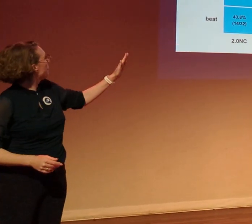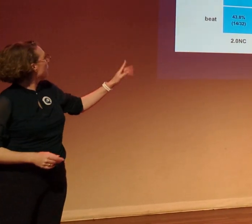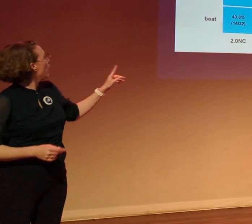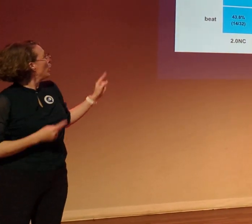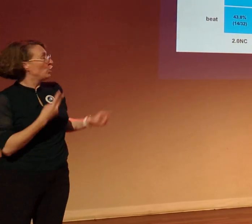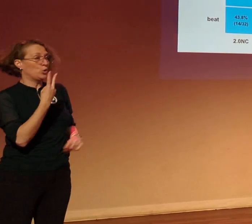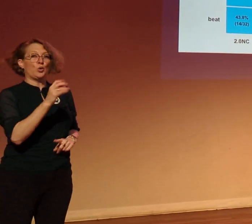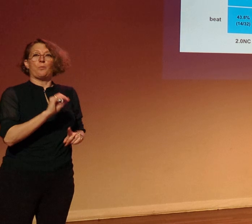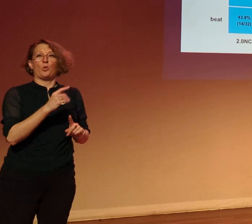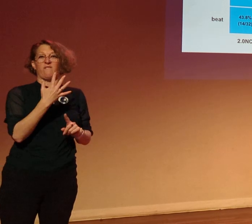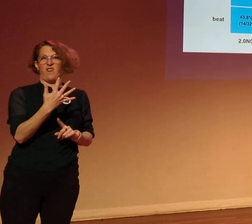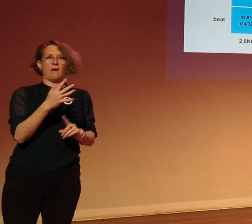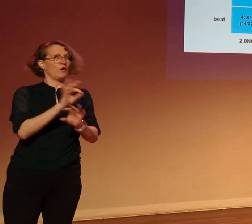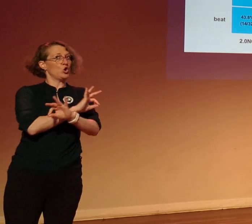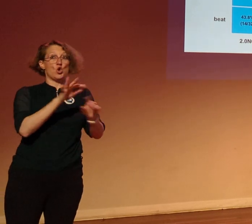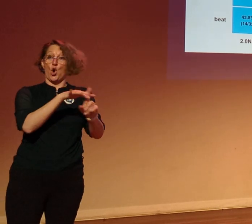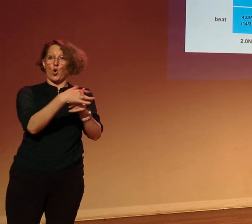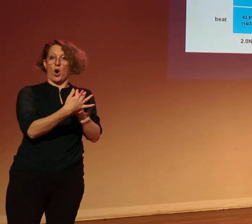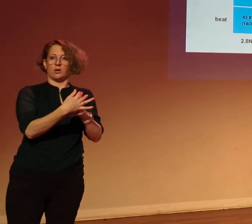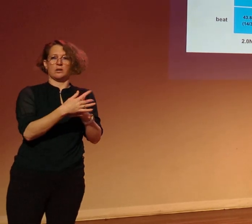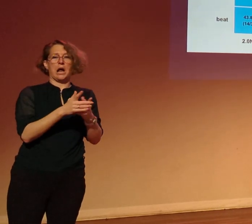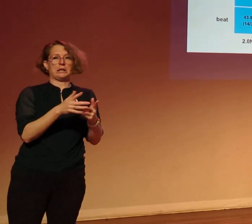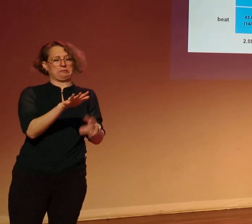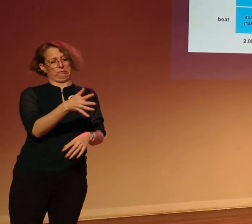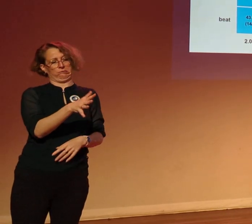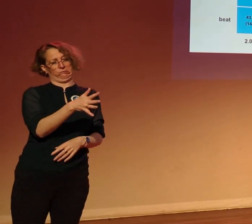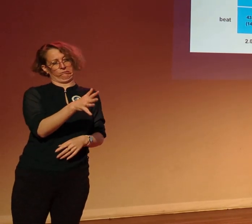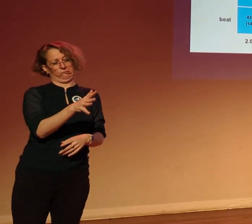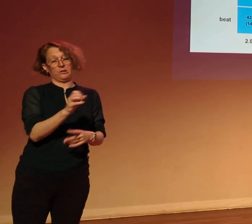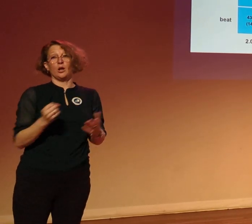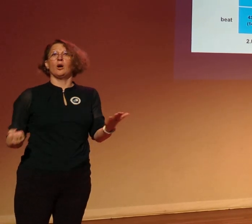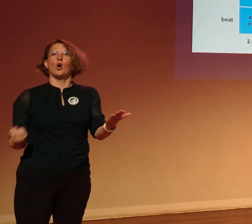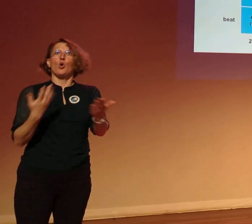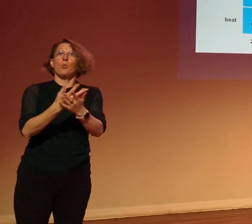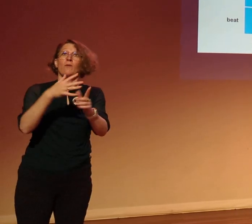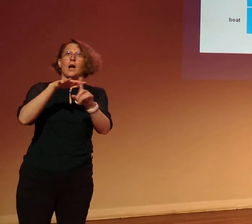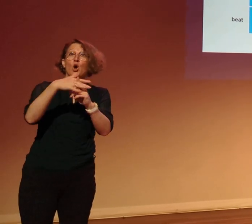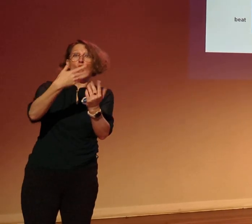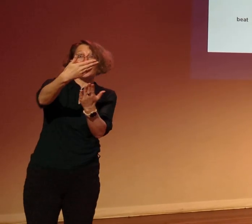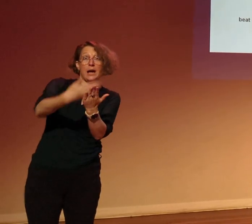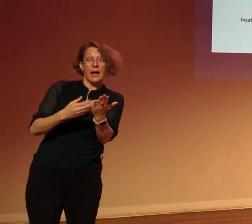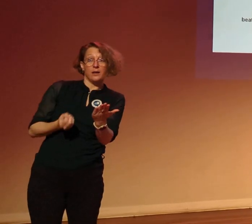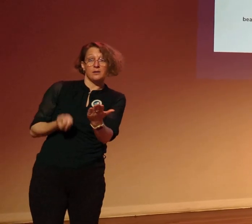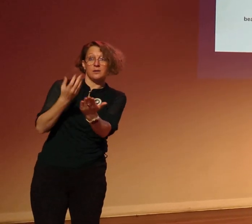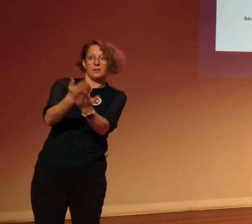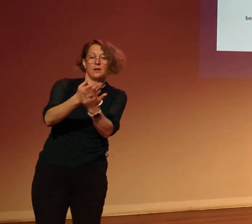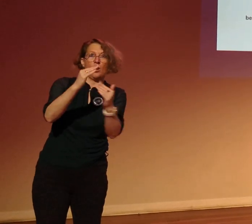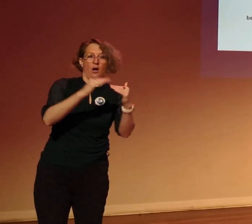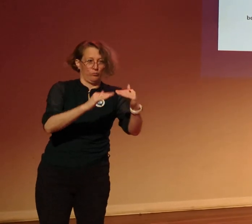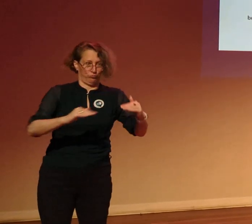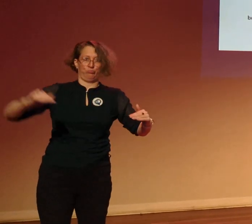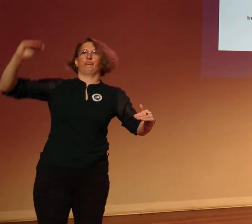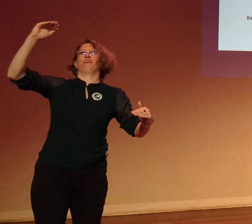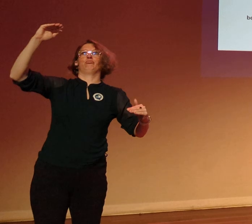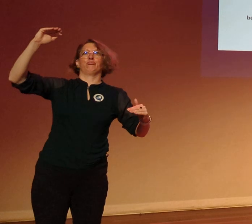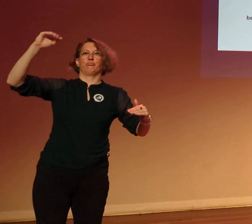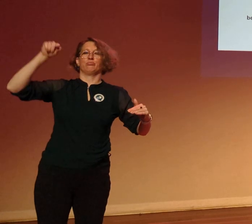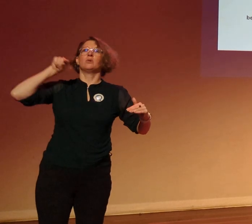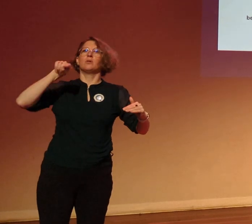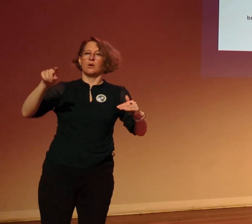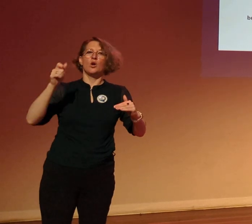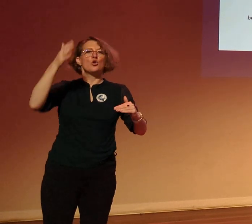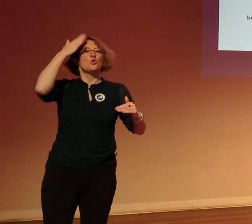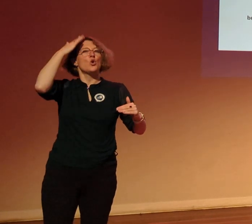not as accurate. It became more accurate when context was given, and I would chalk this up to it having instruction for what to look